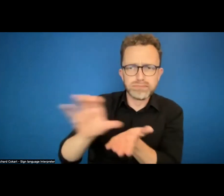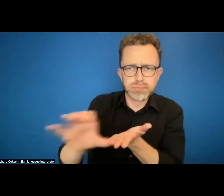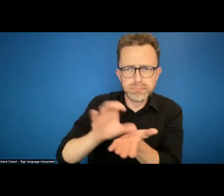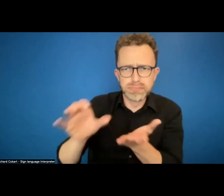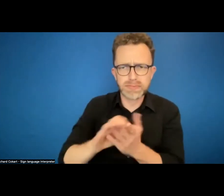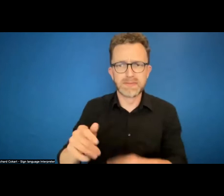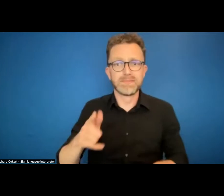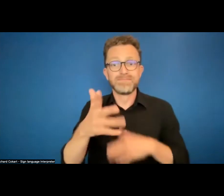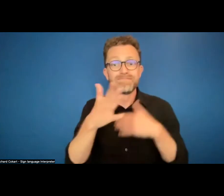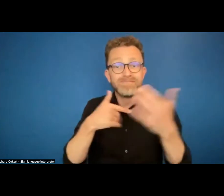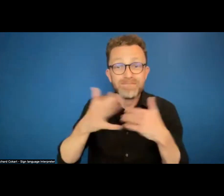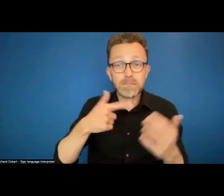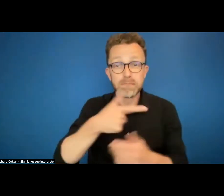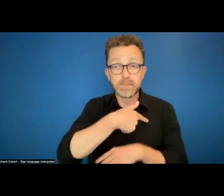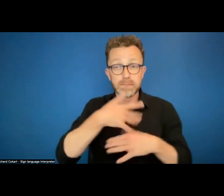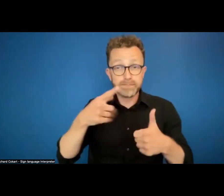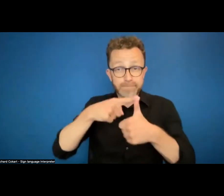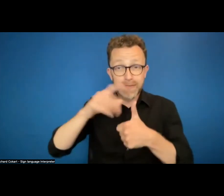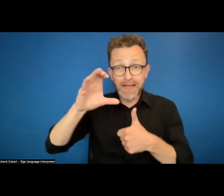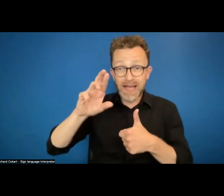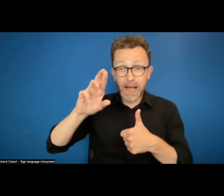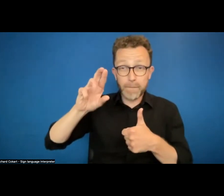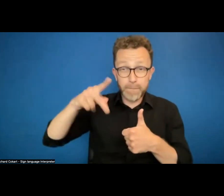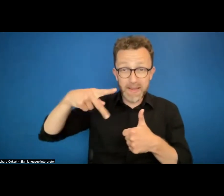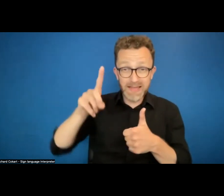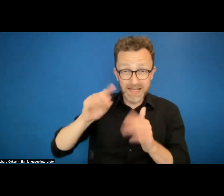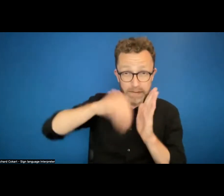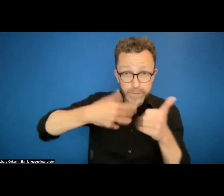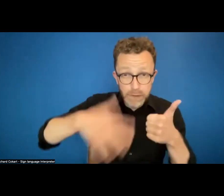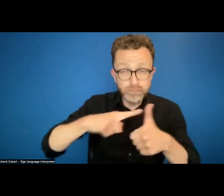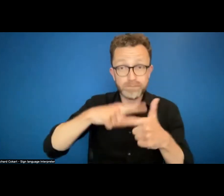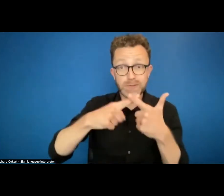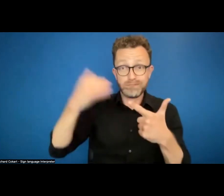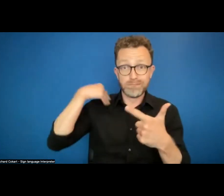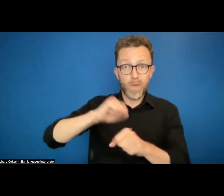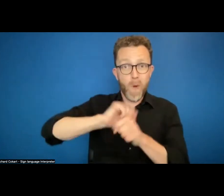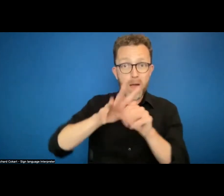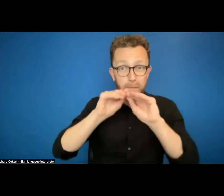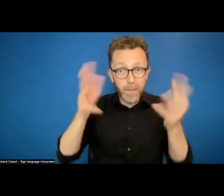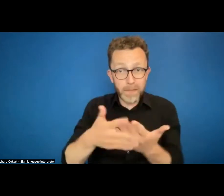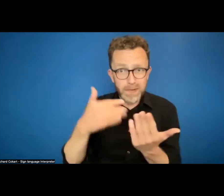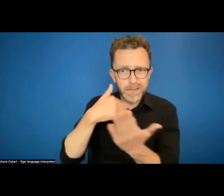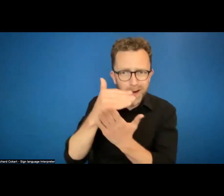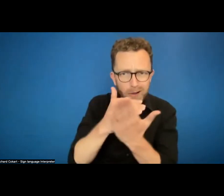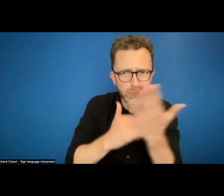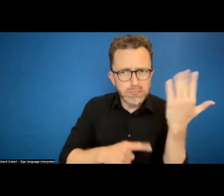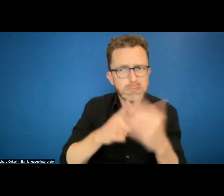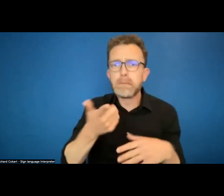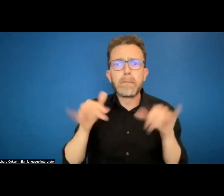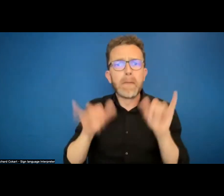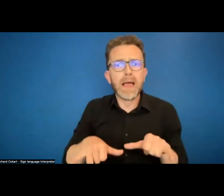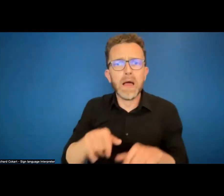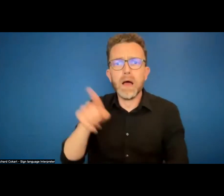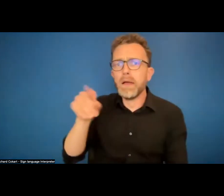pronunciation, Director for Europe for the Disability Rights International. She'll speak about children from Ukraine's